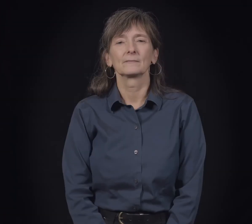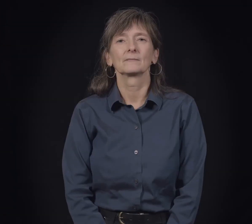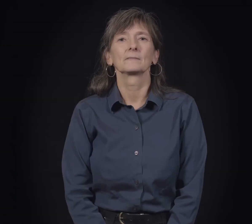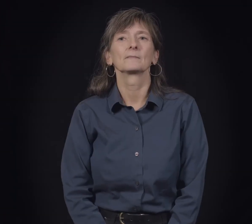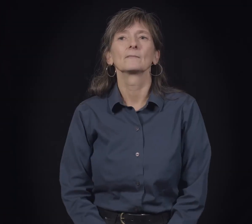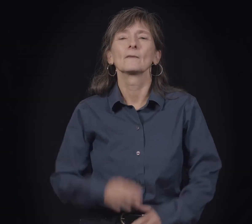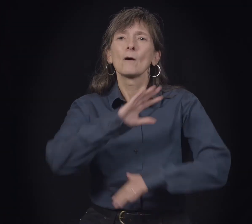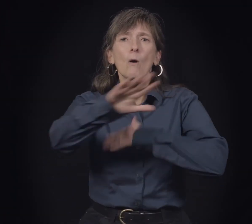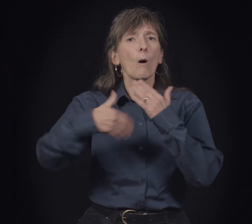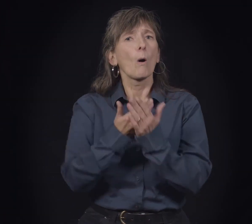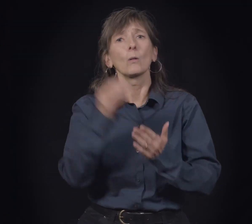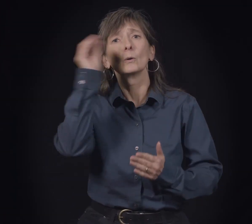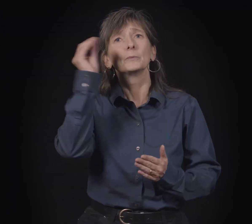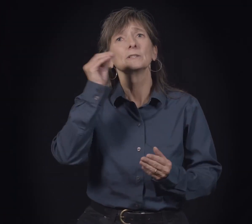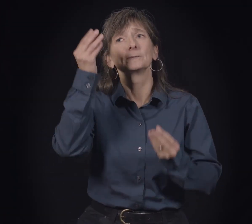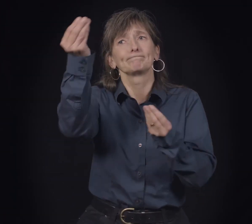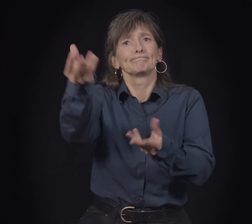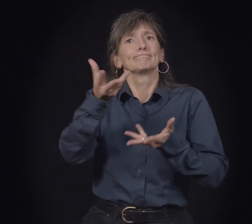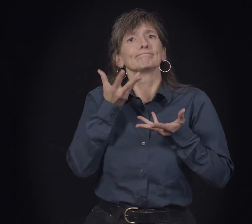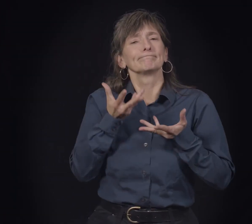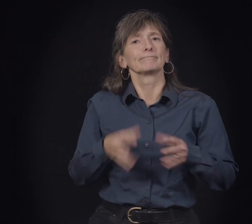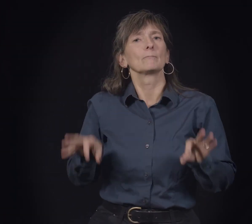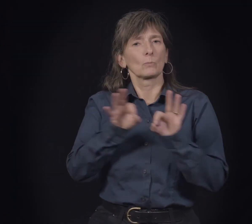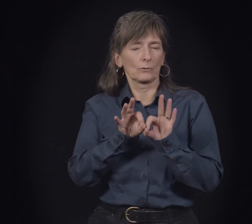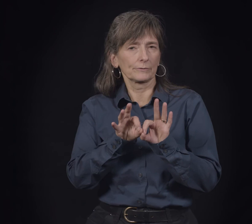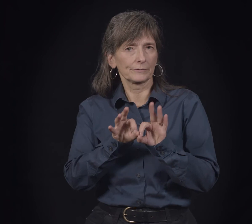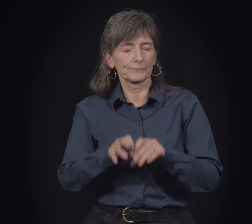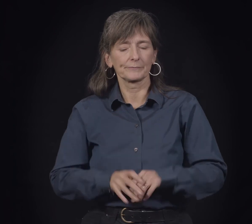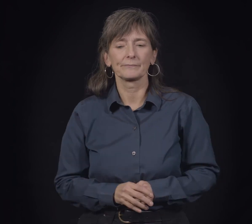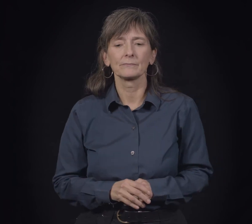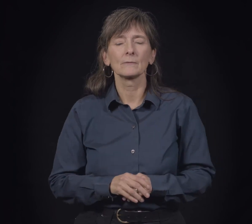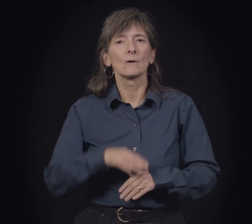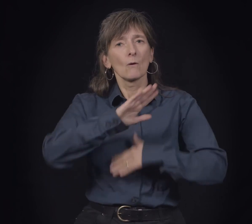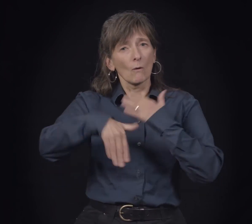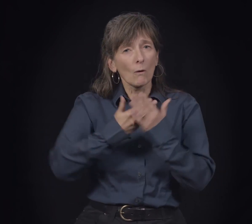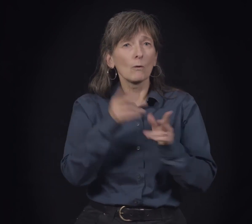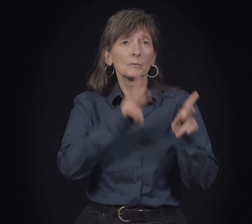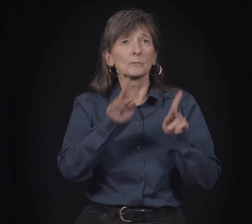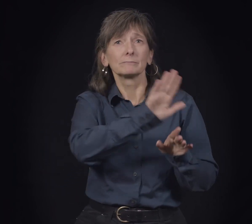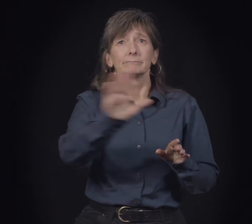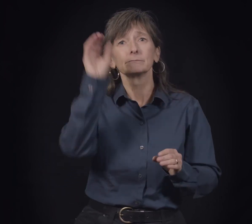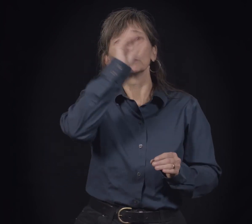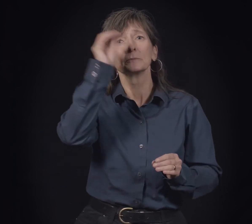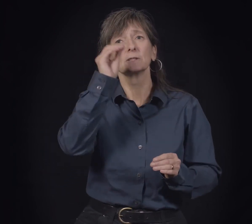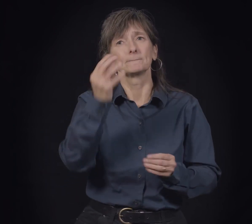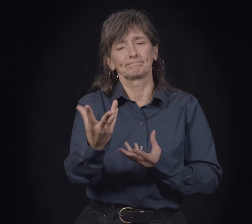The inclusion of all voices. Every voice needs to be included in the ongoing